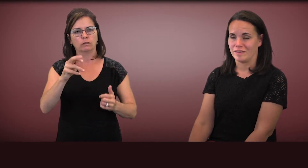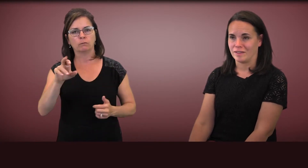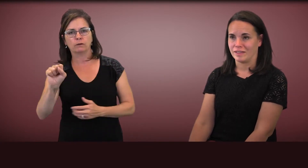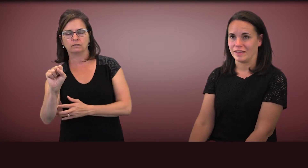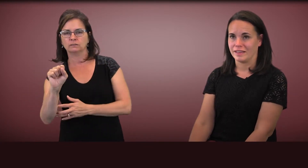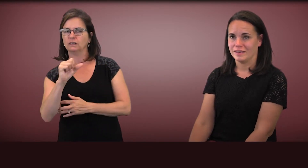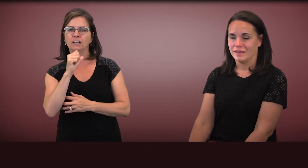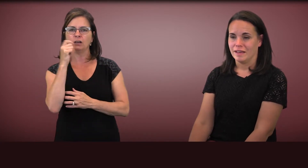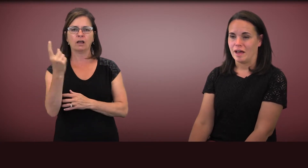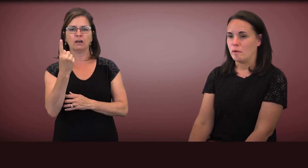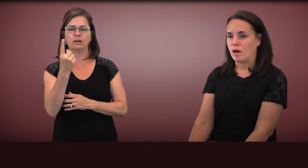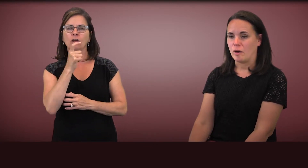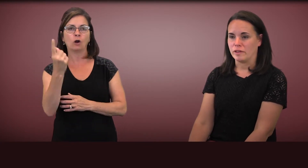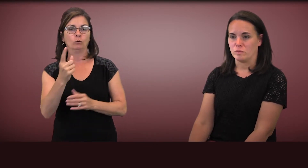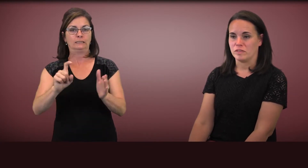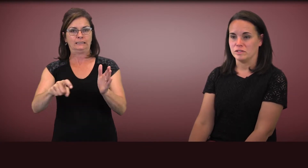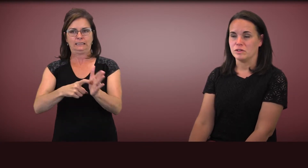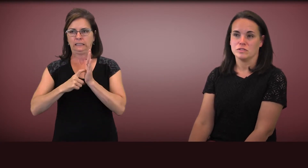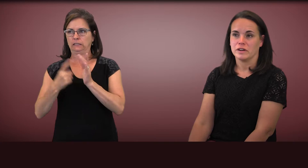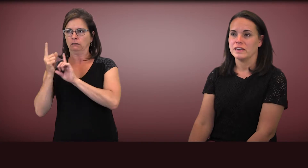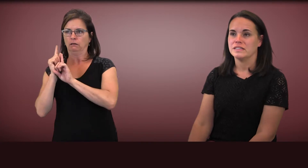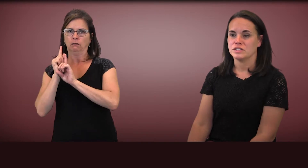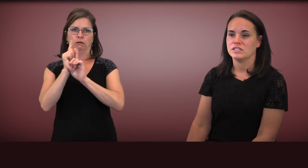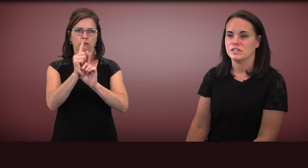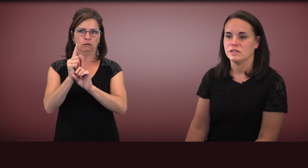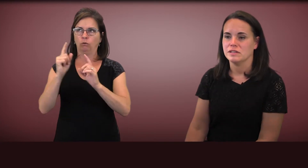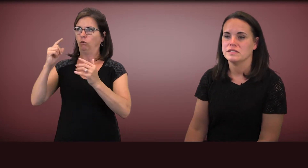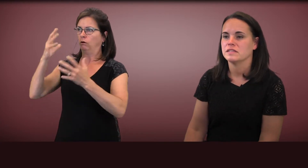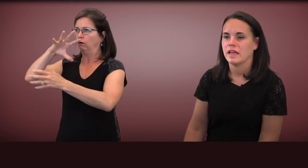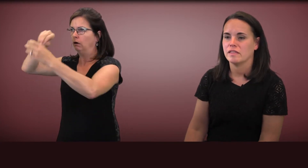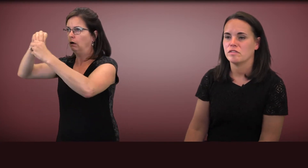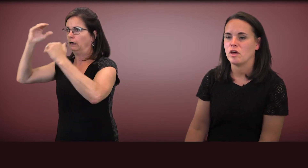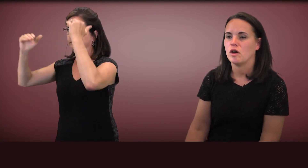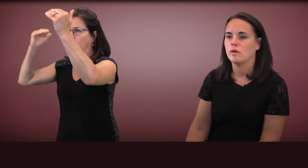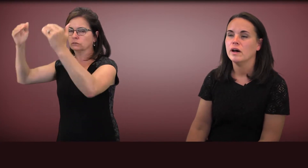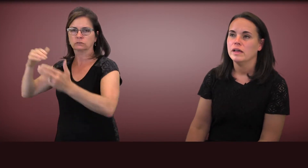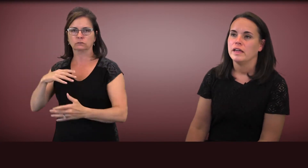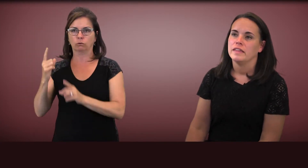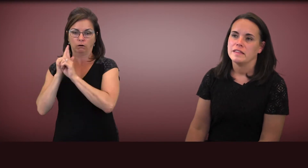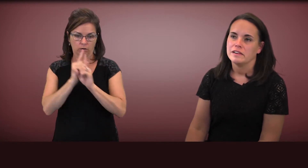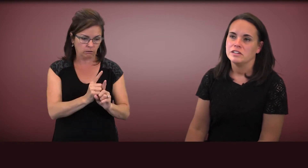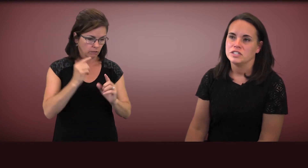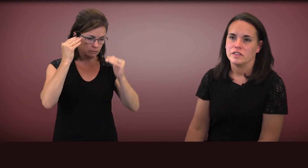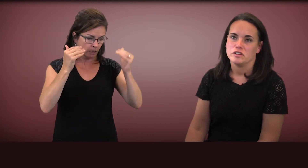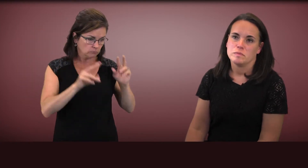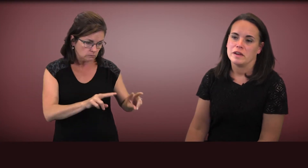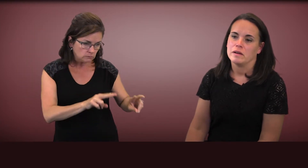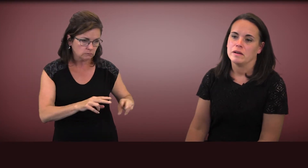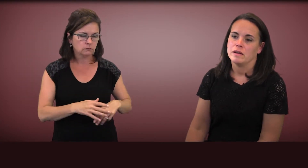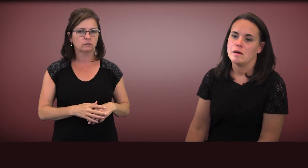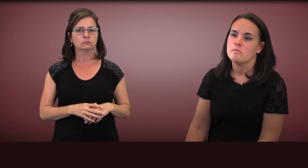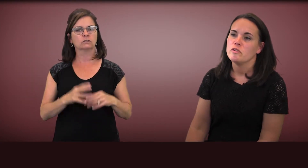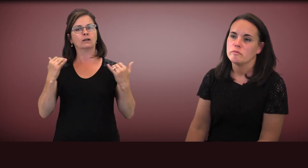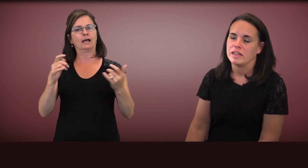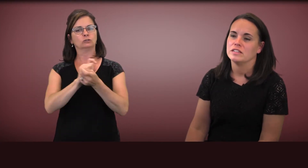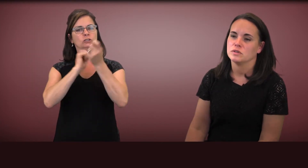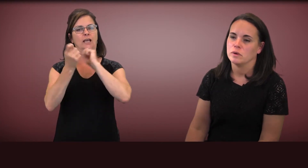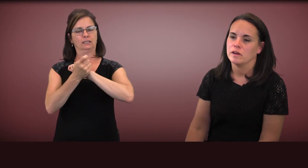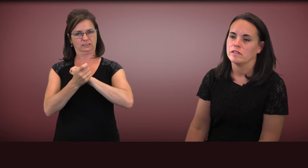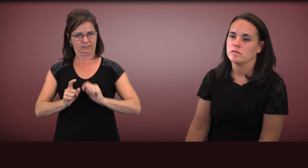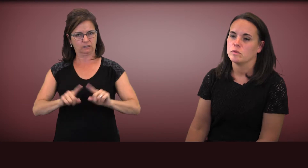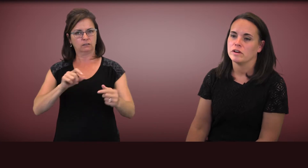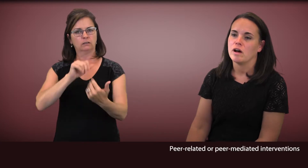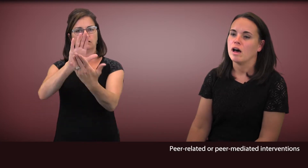not necessarily always with adults or in addition to adults. And so in the literature, there's been a